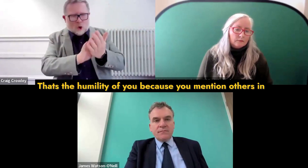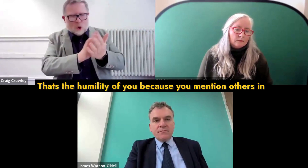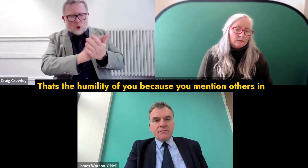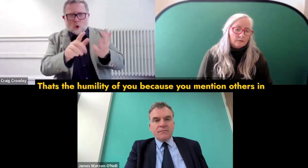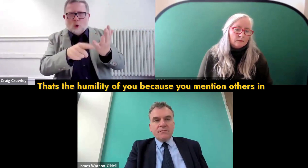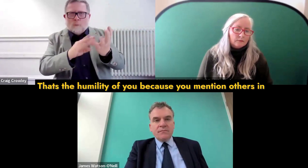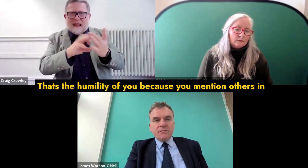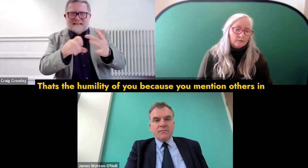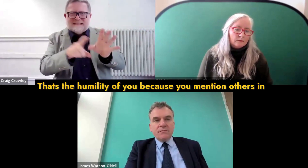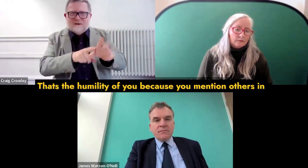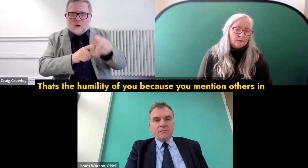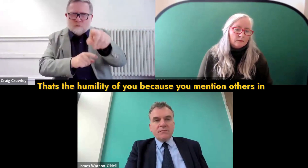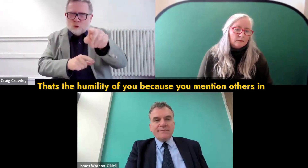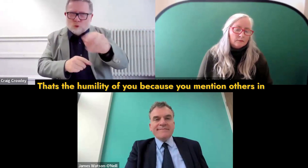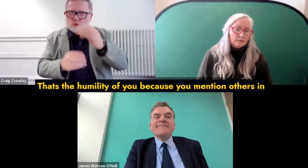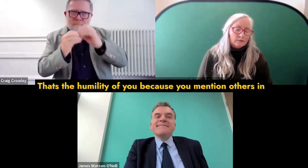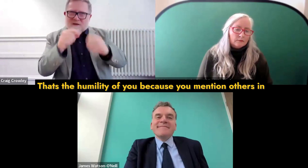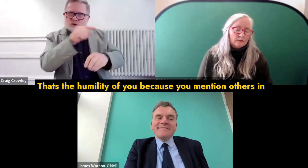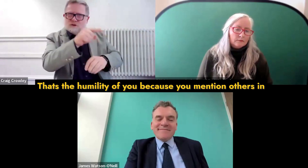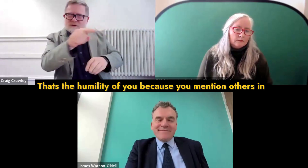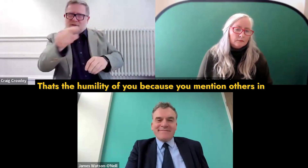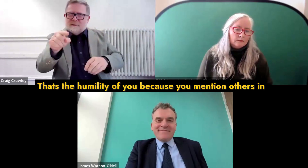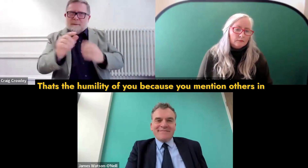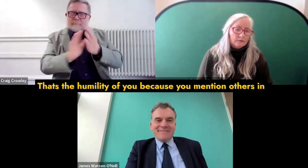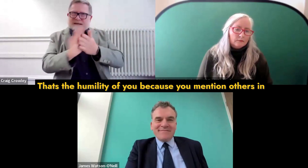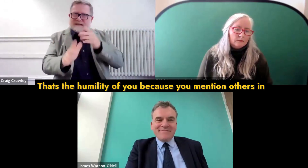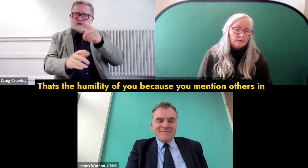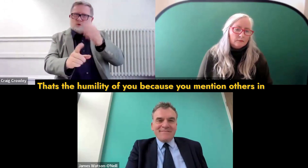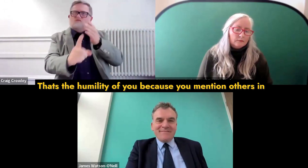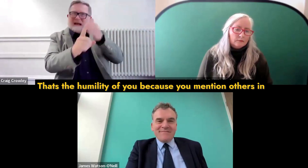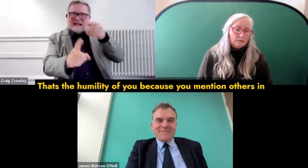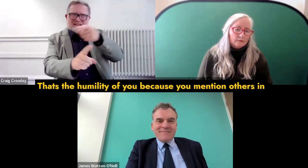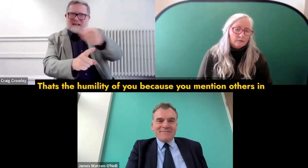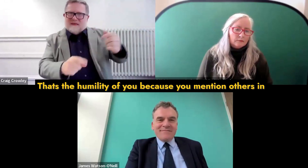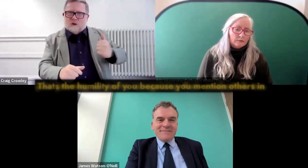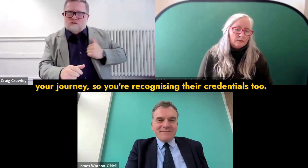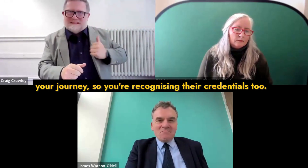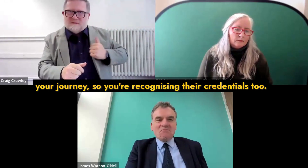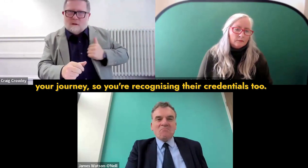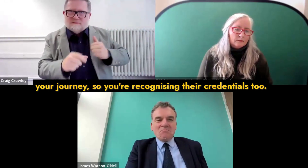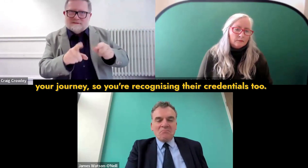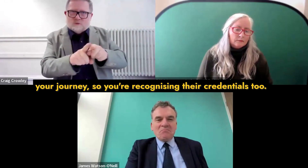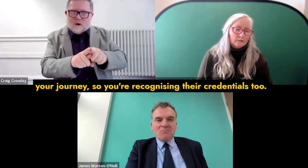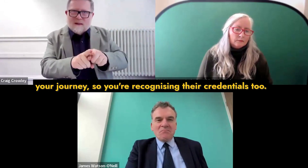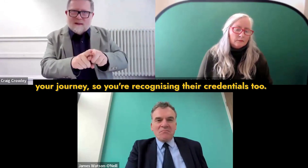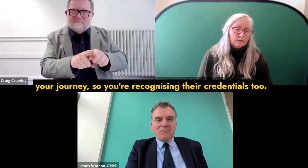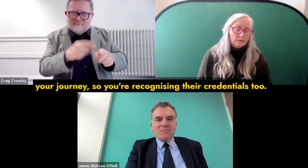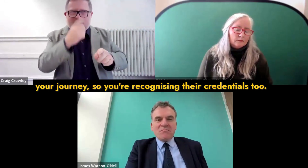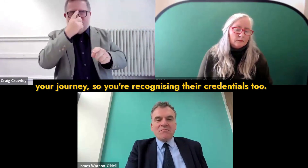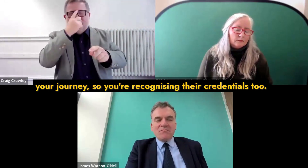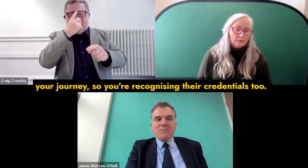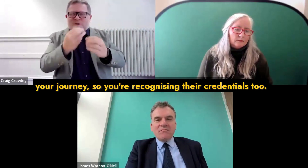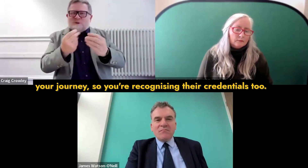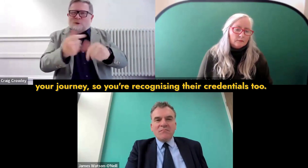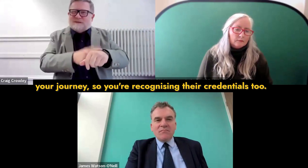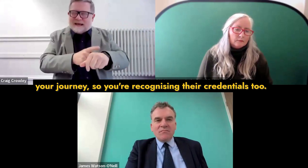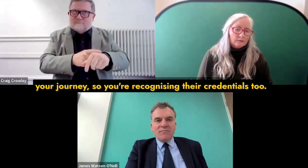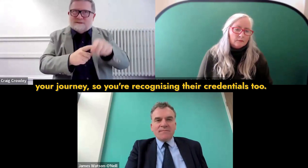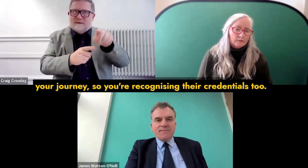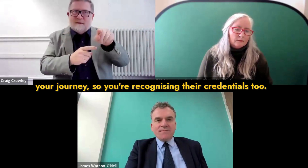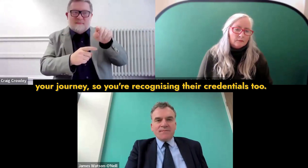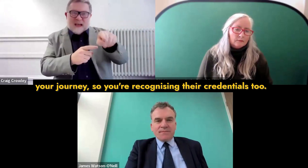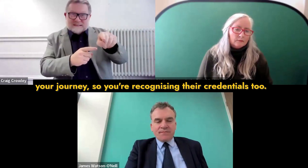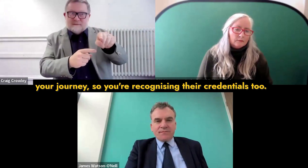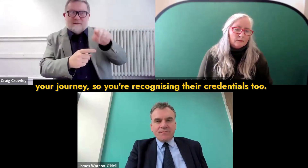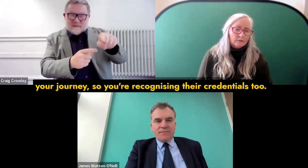That's the humility of you, because you mention others in your journey. So you're recognizing their